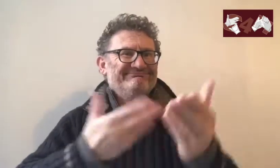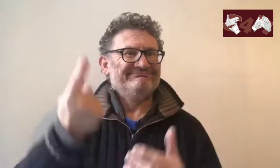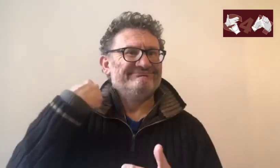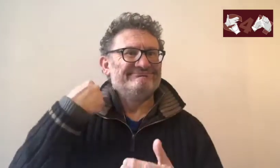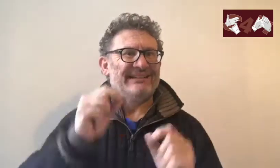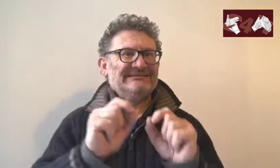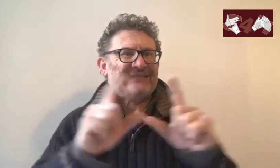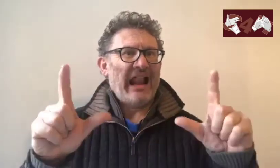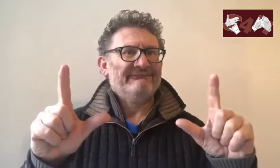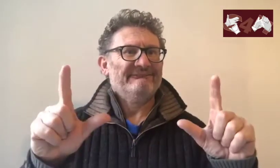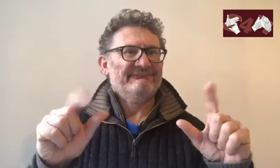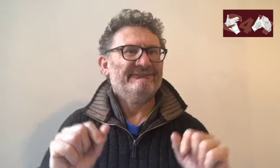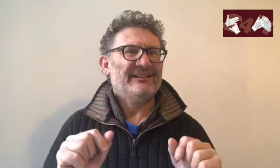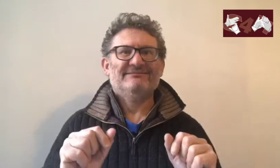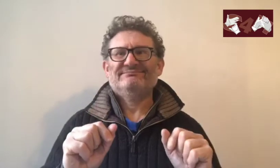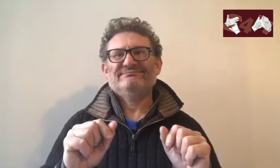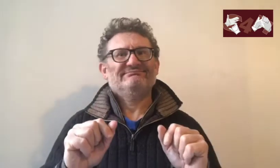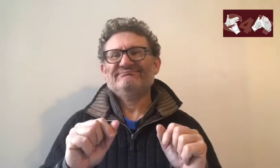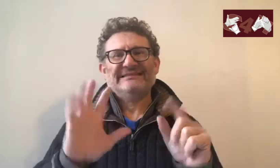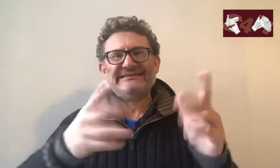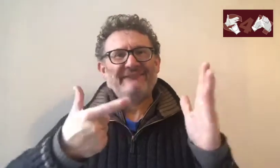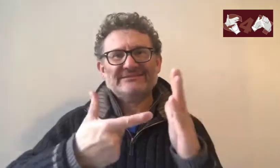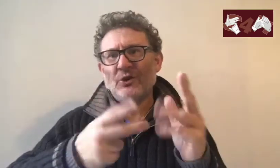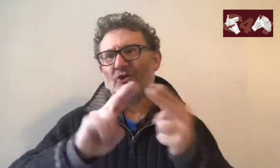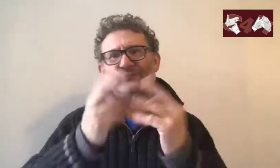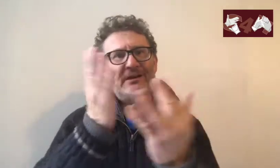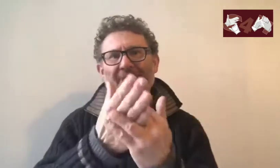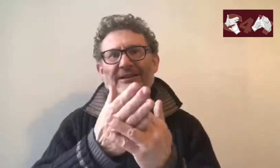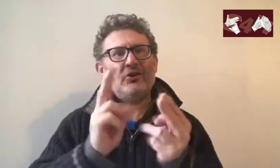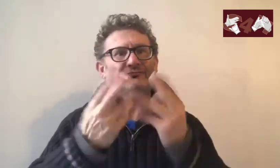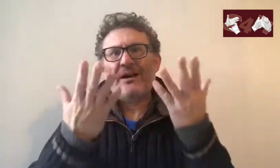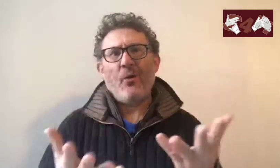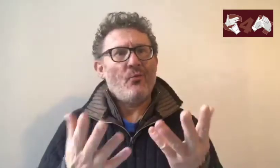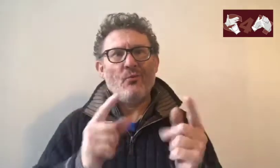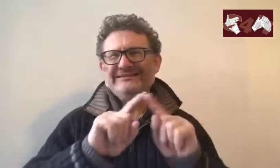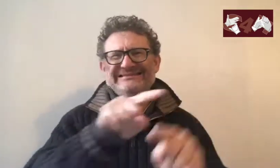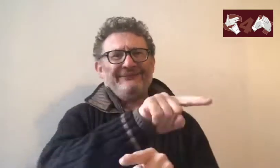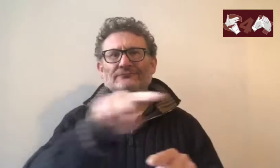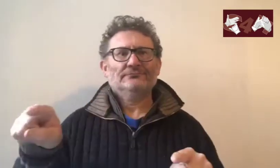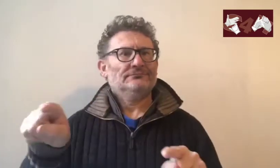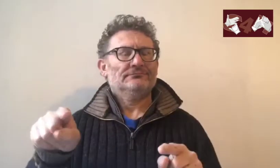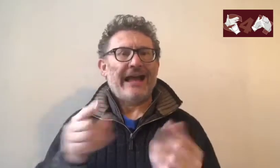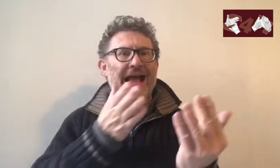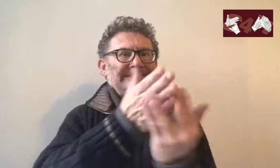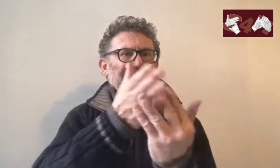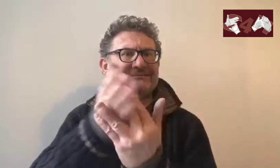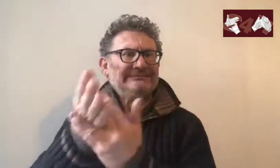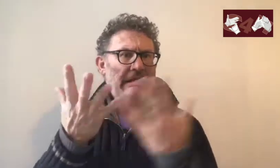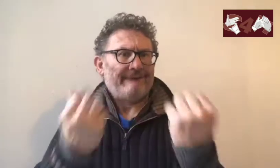email, or using VRS. I talked about in the previous clip about Sign Live, Sign Video, interpreters now, the different services that are